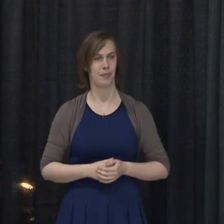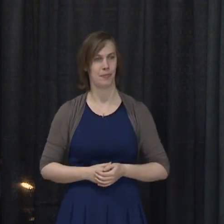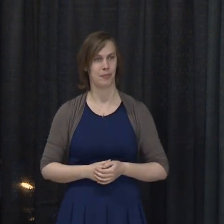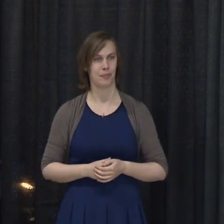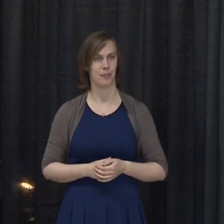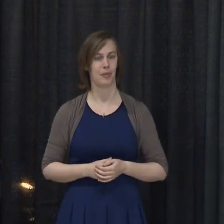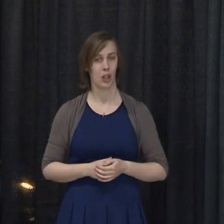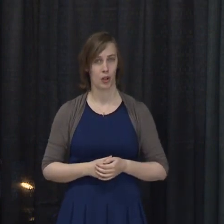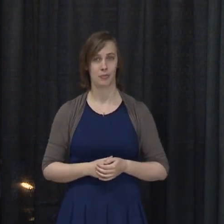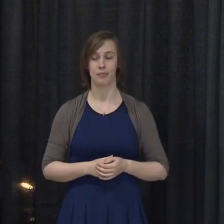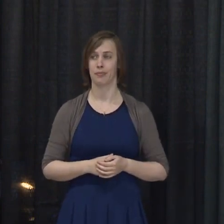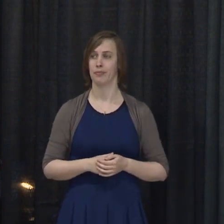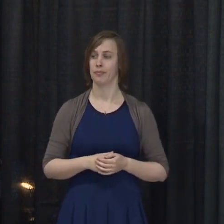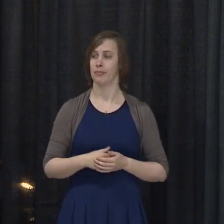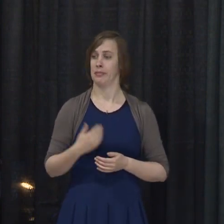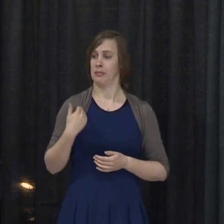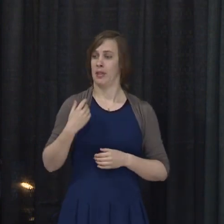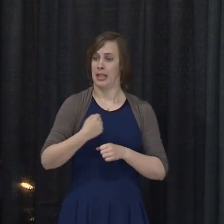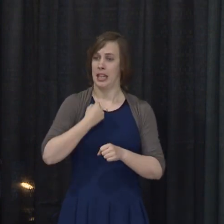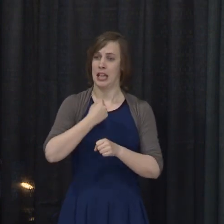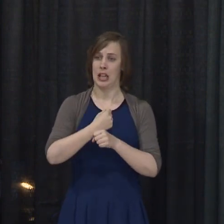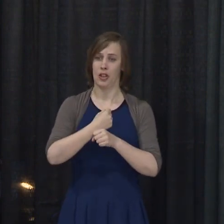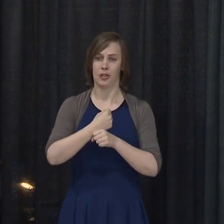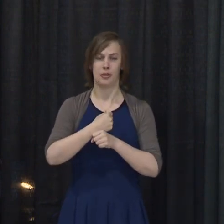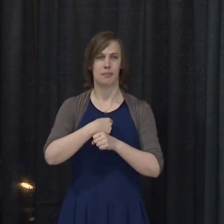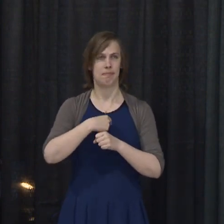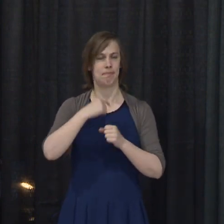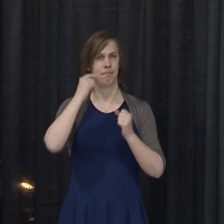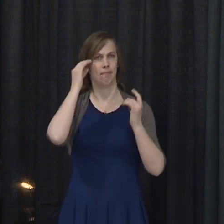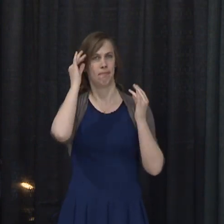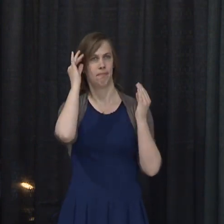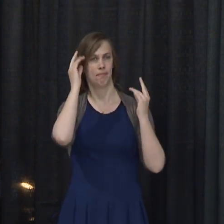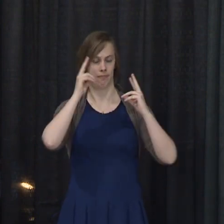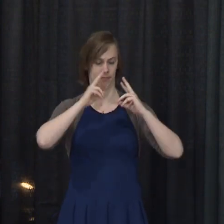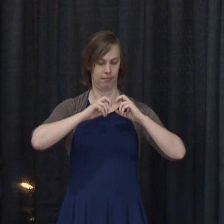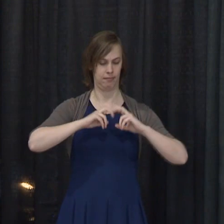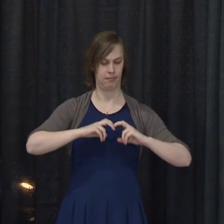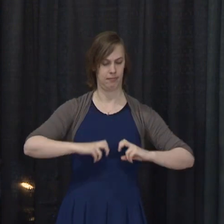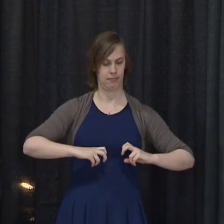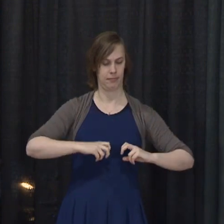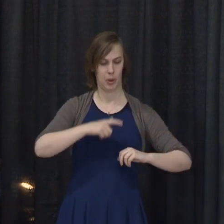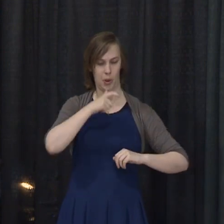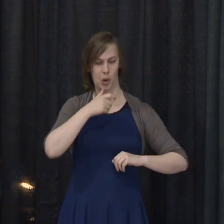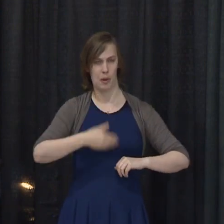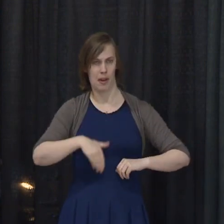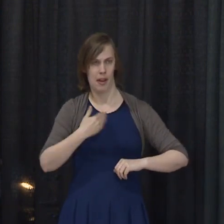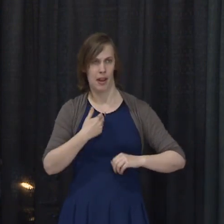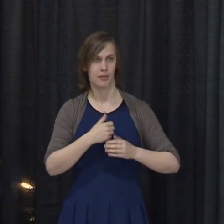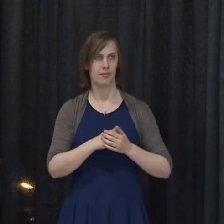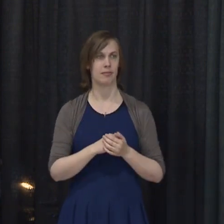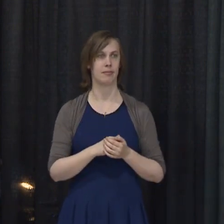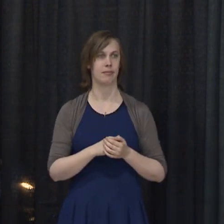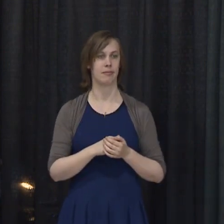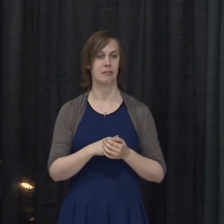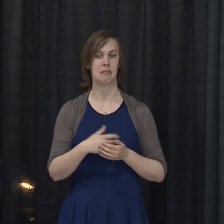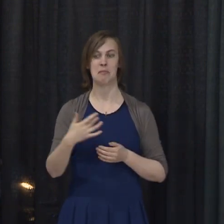really look at myself. I learned more about what makes me thrive, what makes me anxious, like